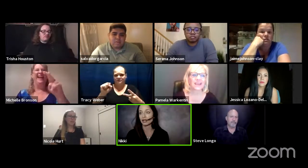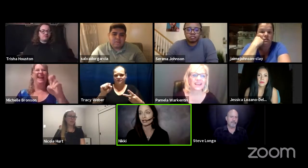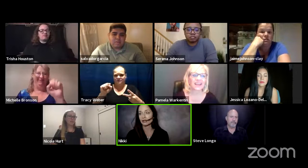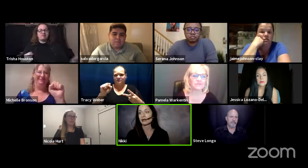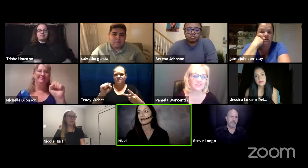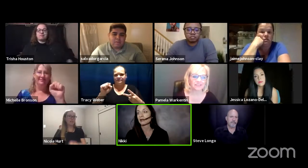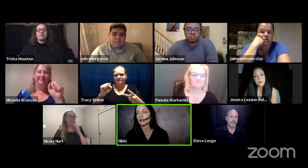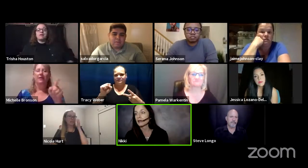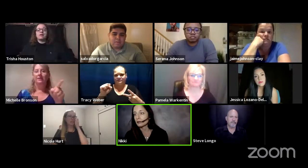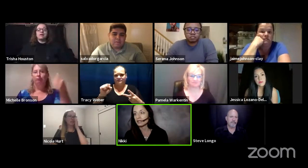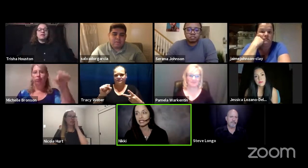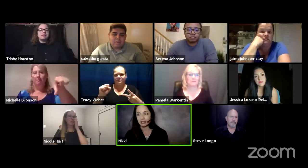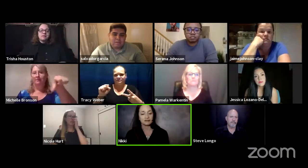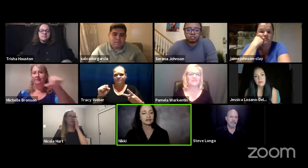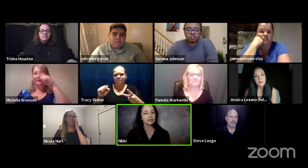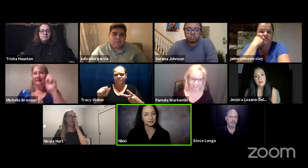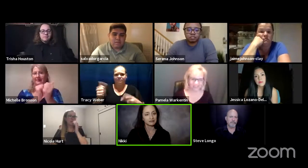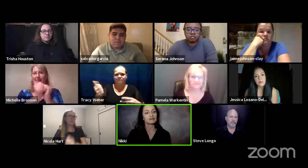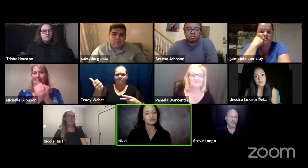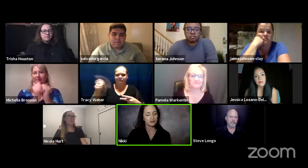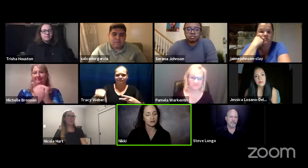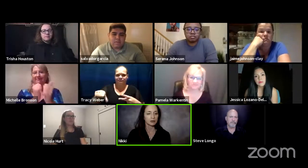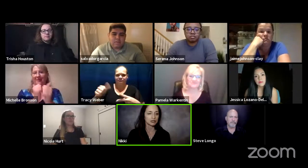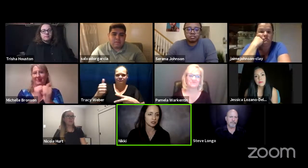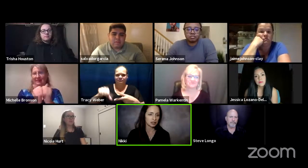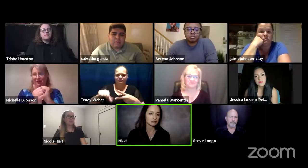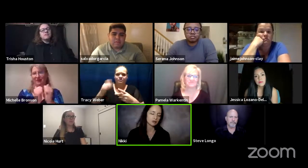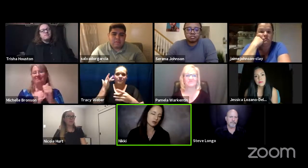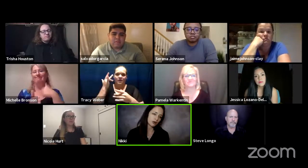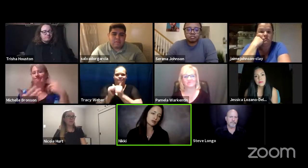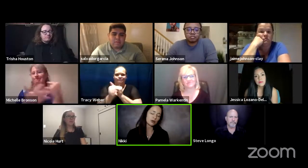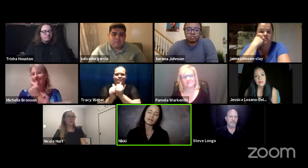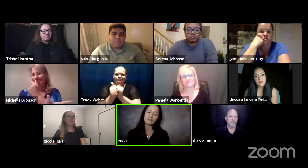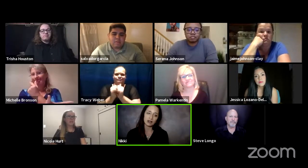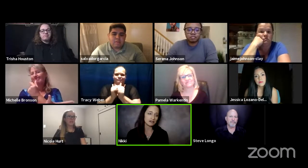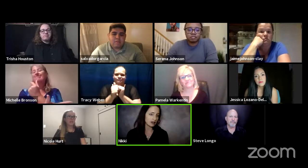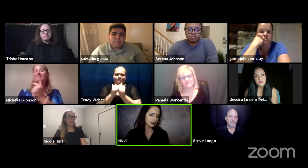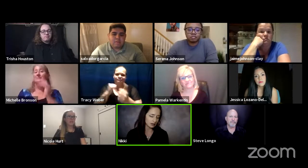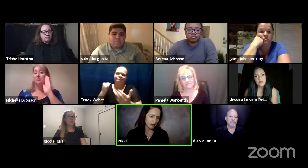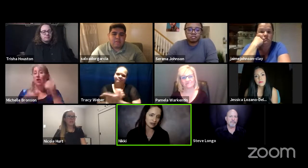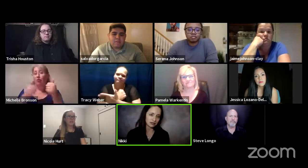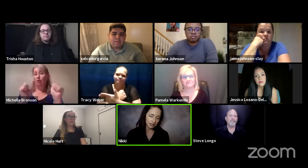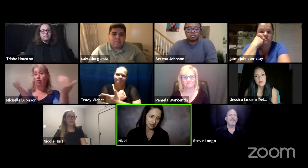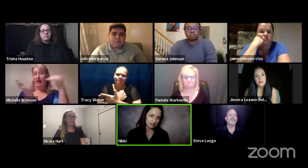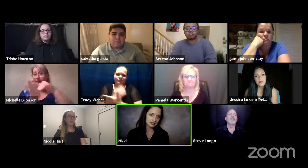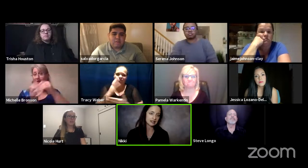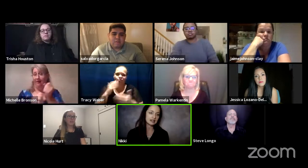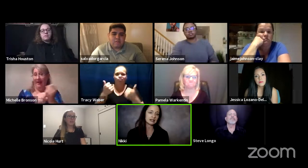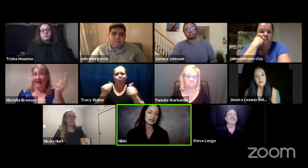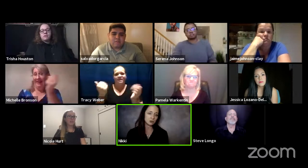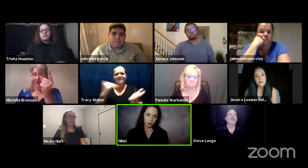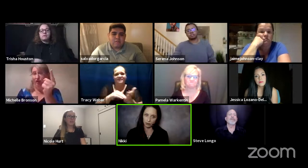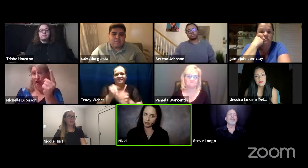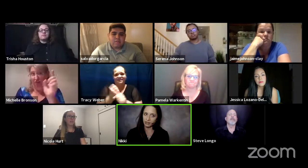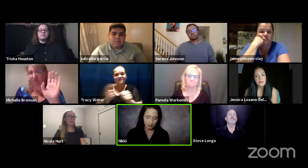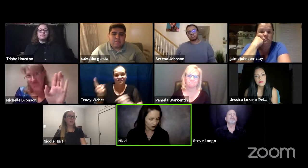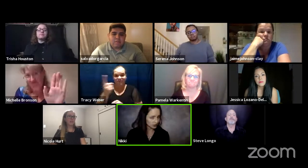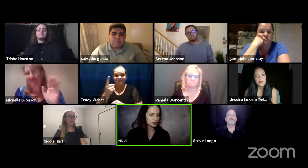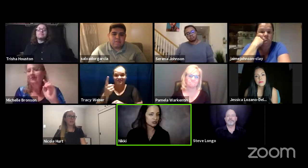Monterey McGives, and we were turned down for both. They're both very, very competitive grants. We will continue to